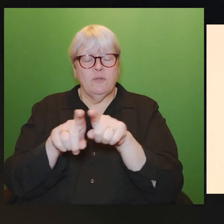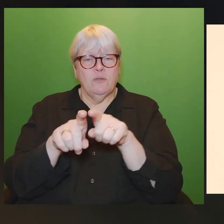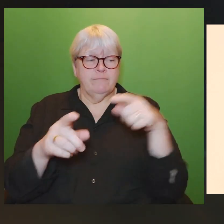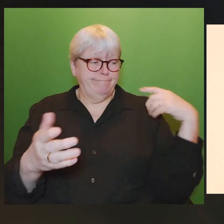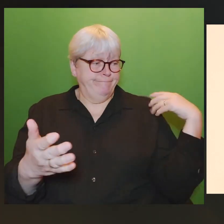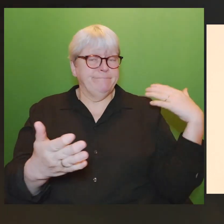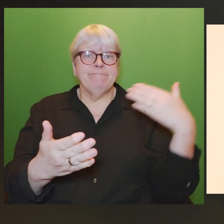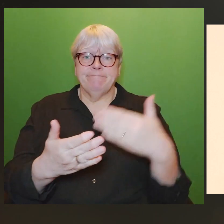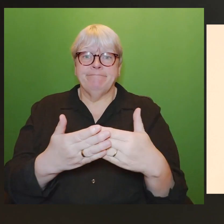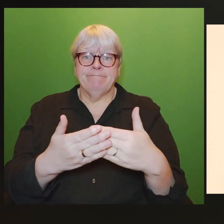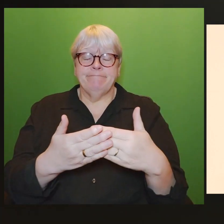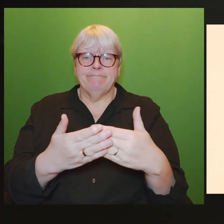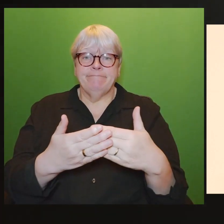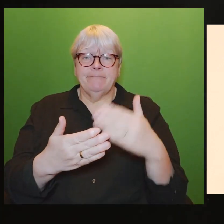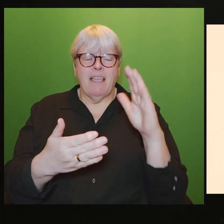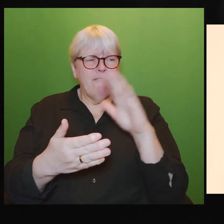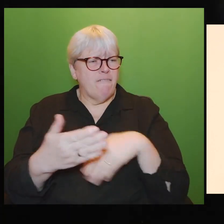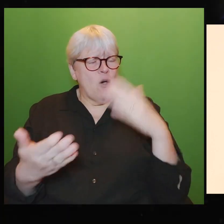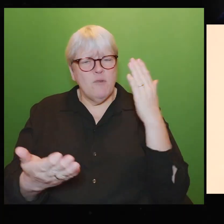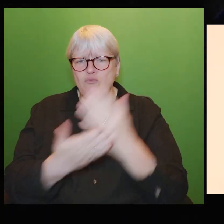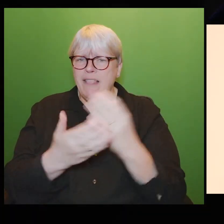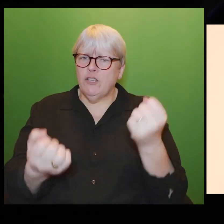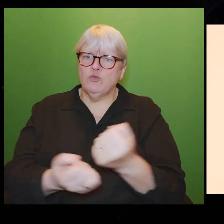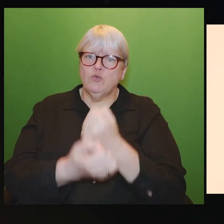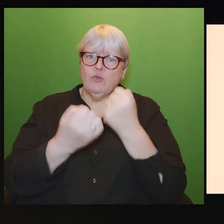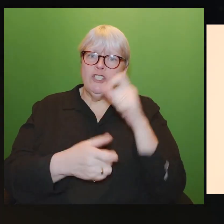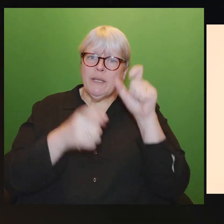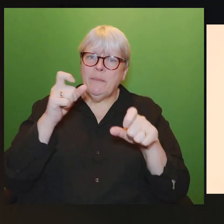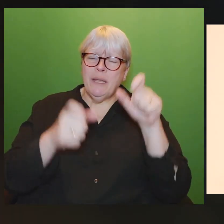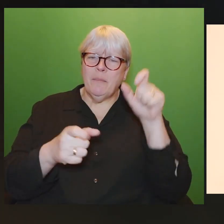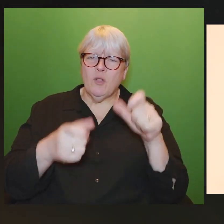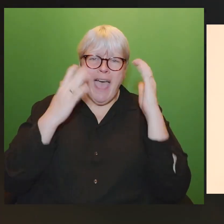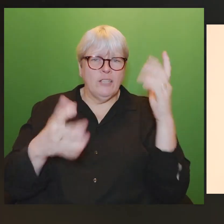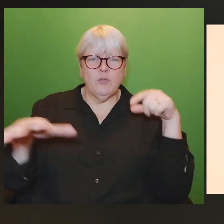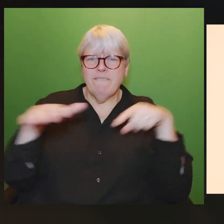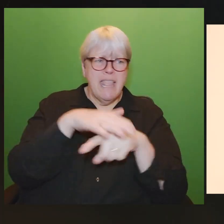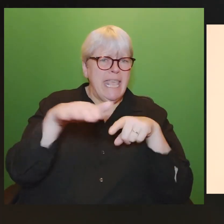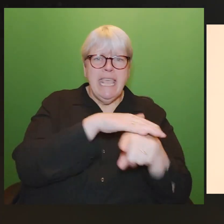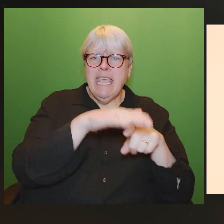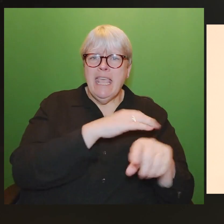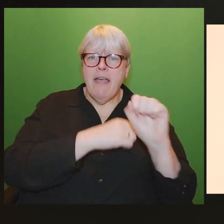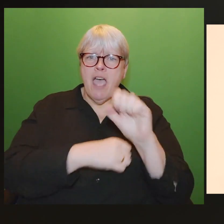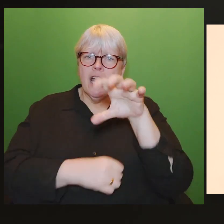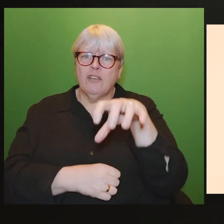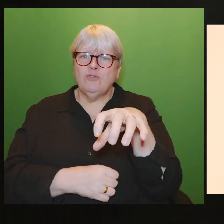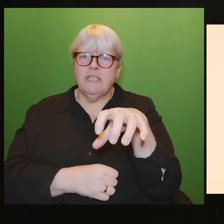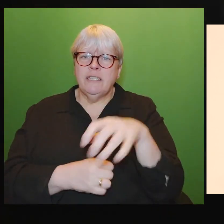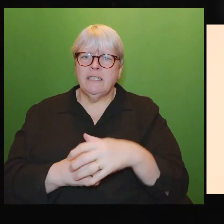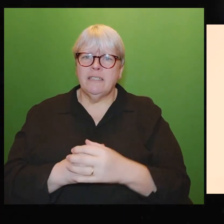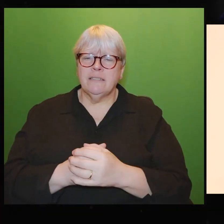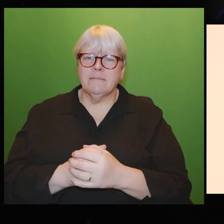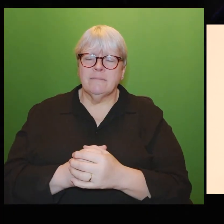least recognised need of the human soul. The devastation in our family was a direct result of